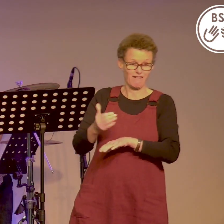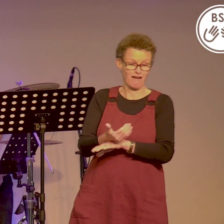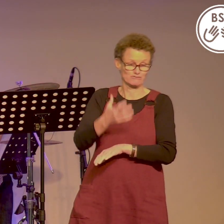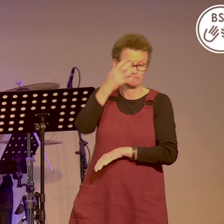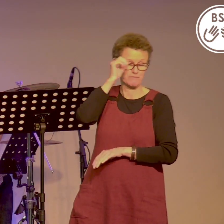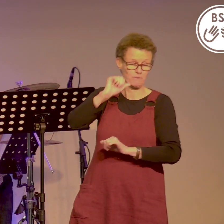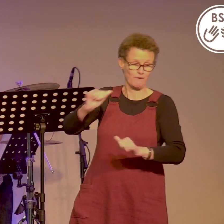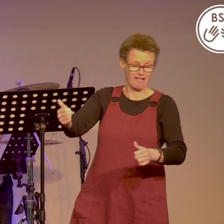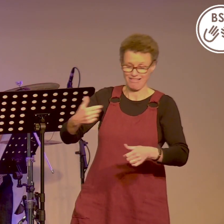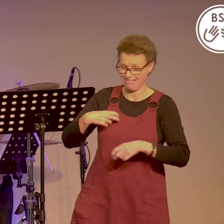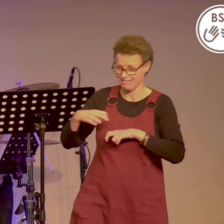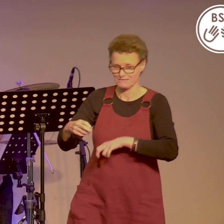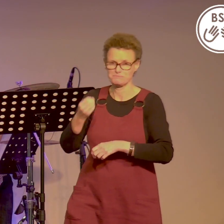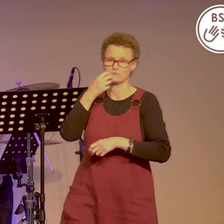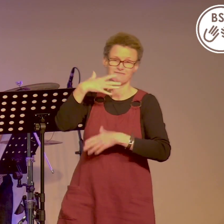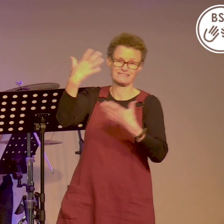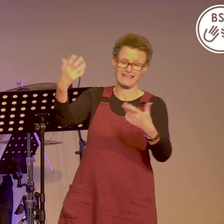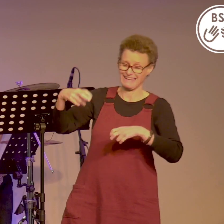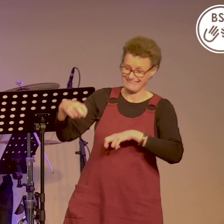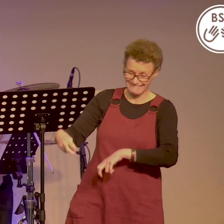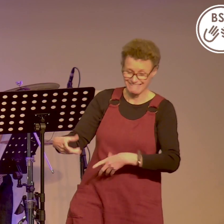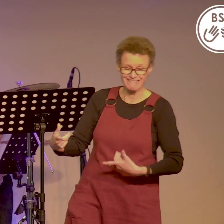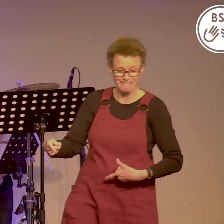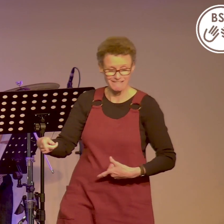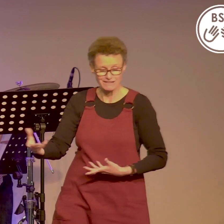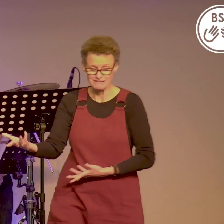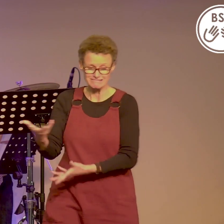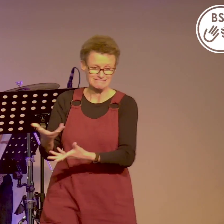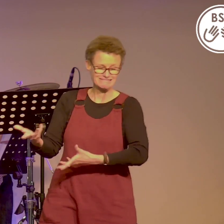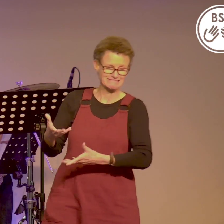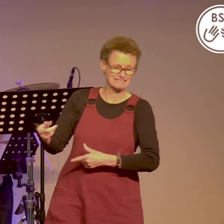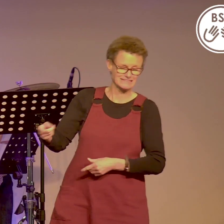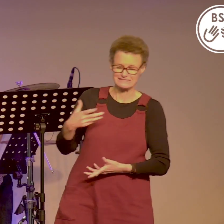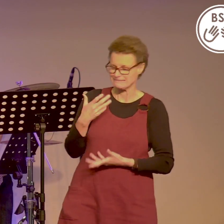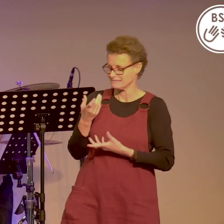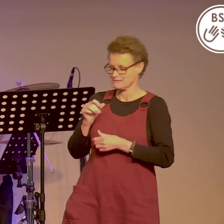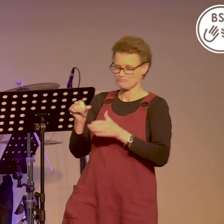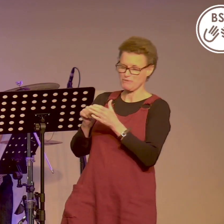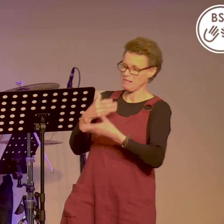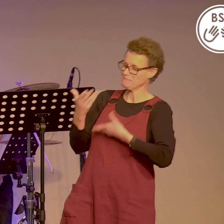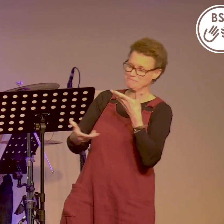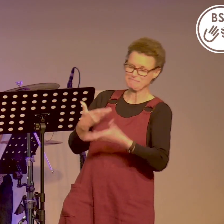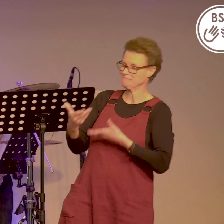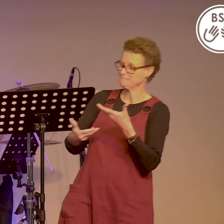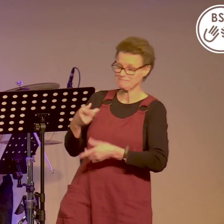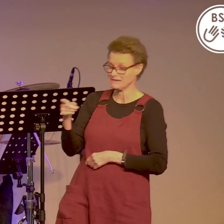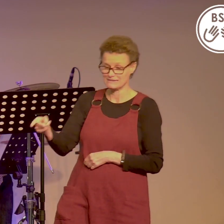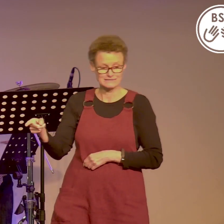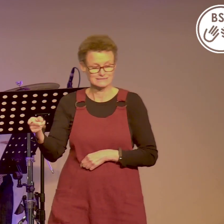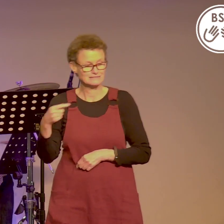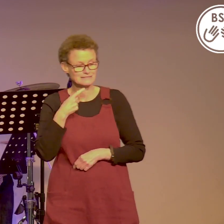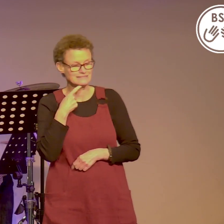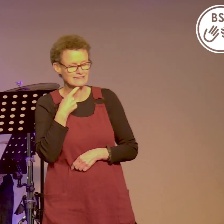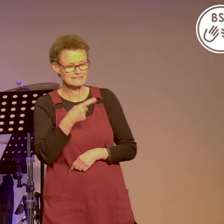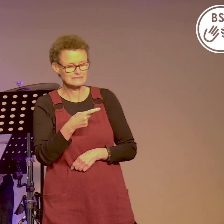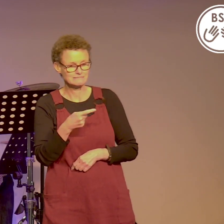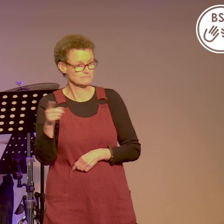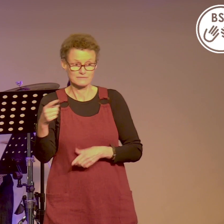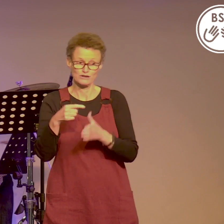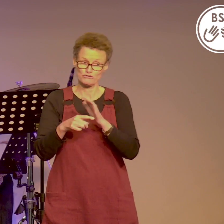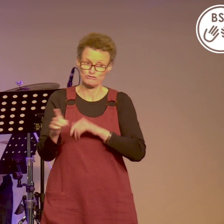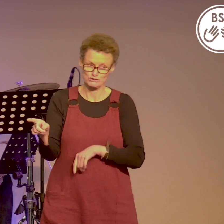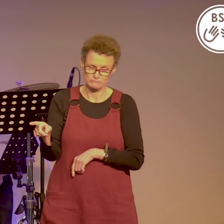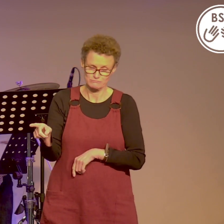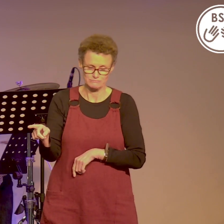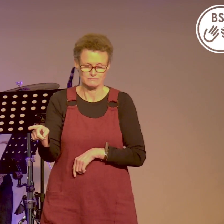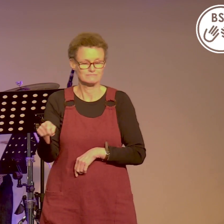my job? A friend who I know really well, it was a lovely day. We were sitting down and have a conversation. I was explaining to her about all my problems